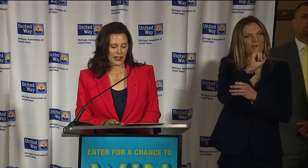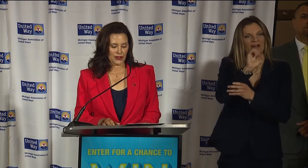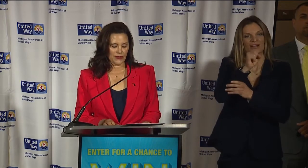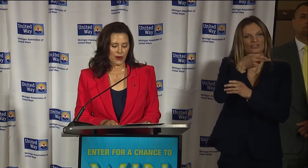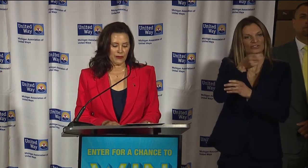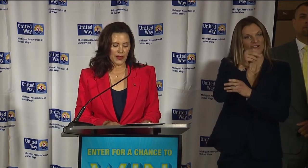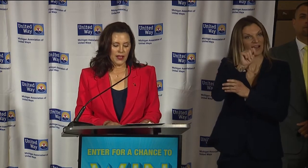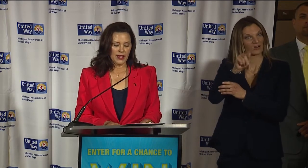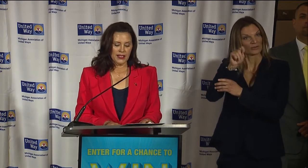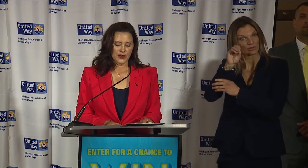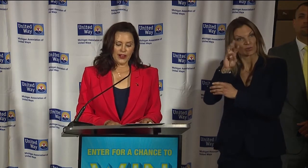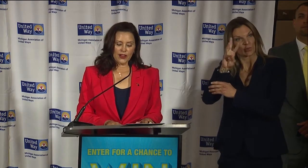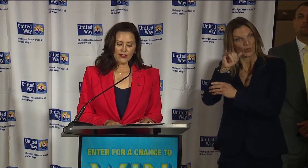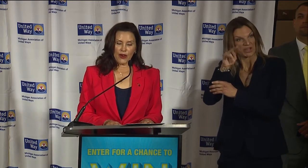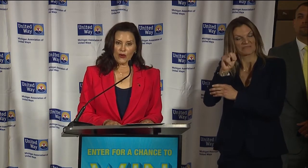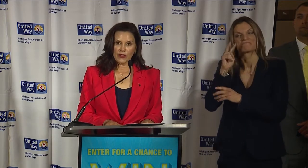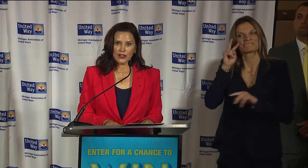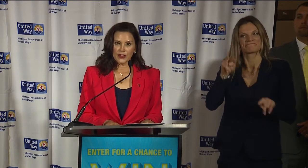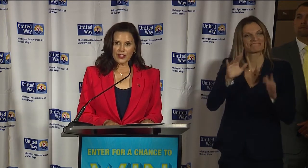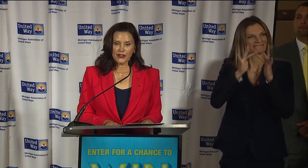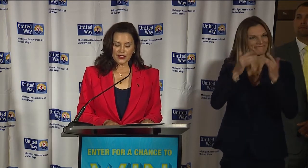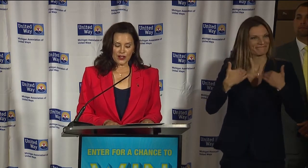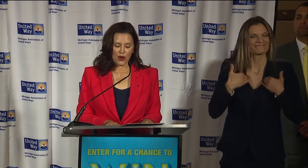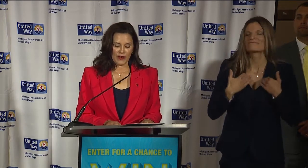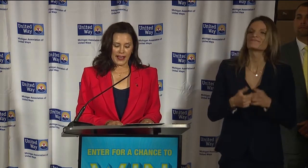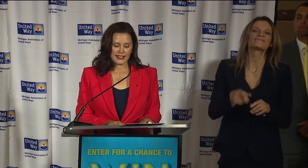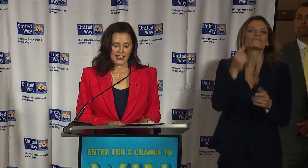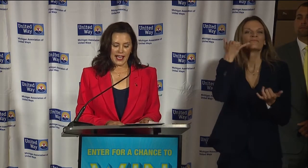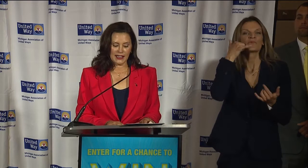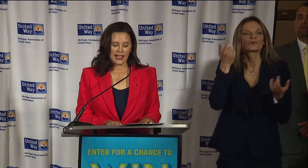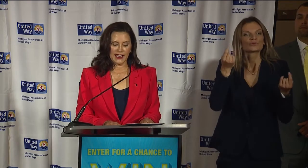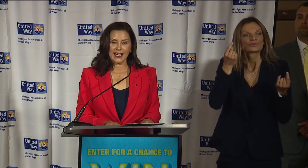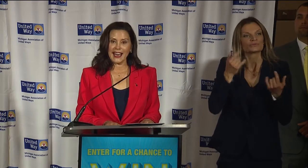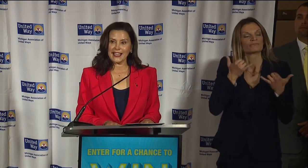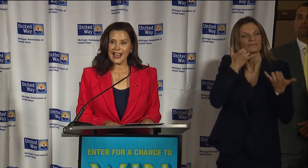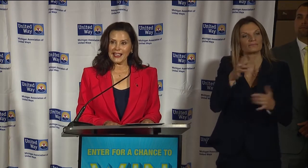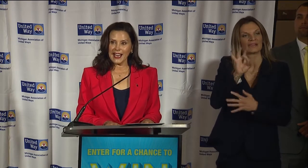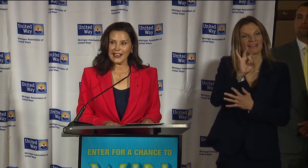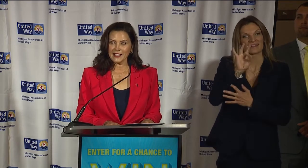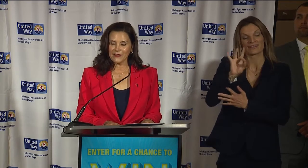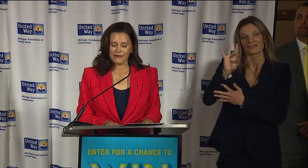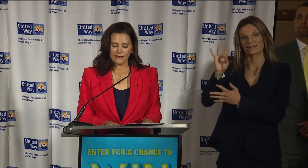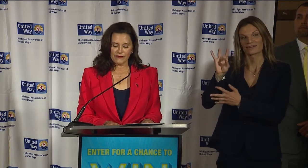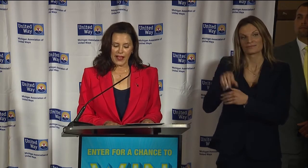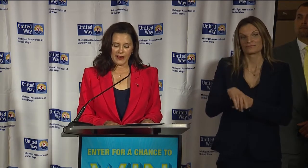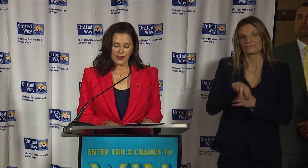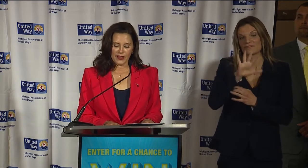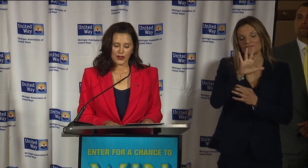myshot2win.com and fill out the form. To enter on the phone, you can use the COVID-19 hotline at